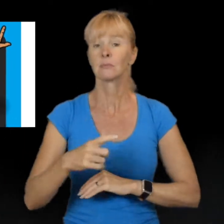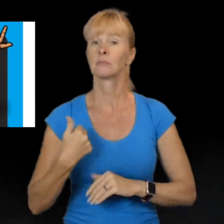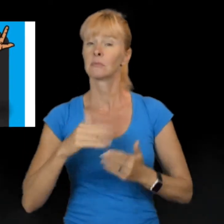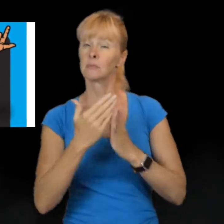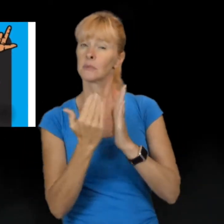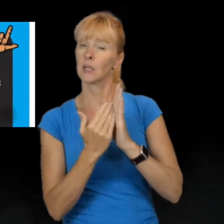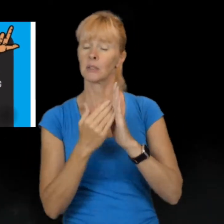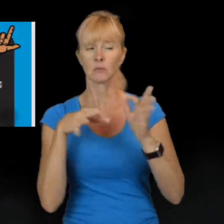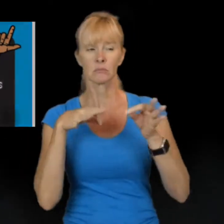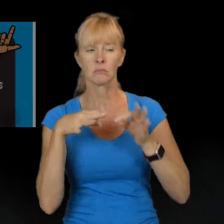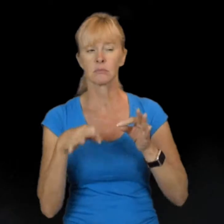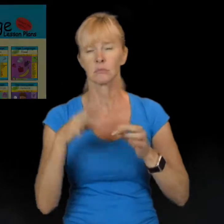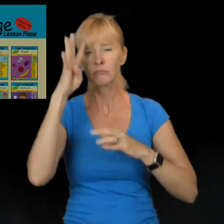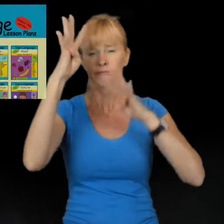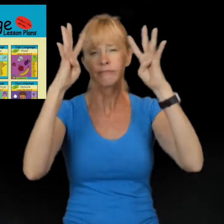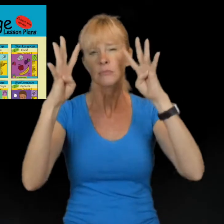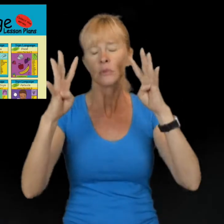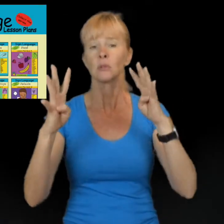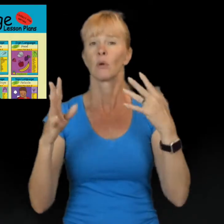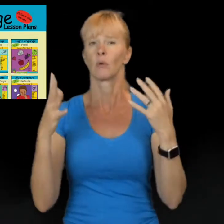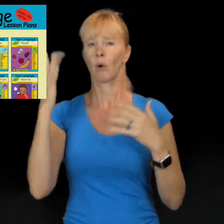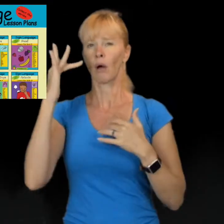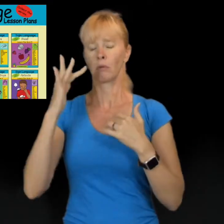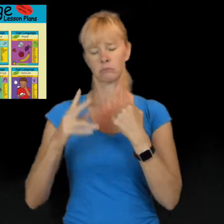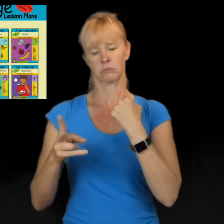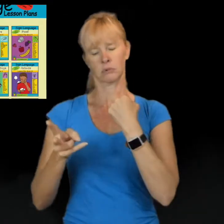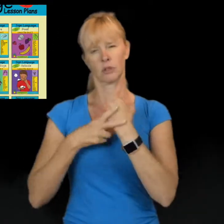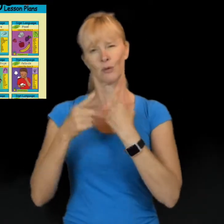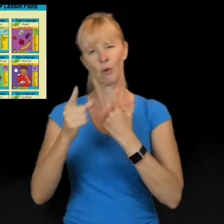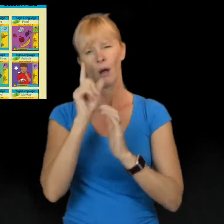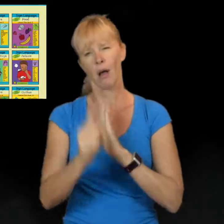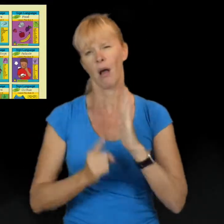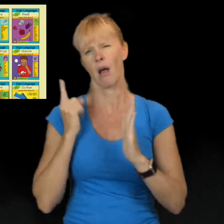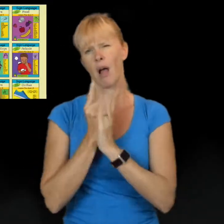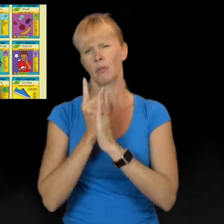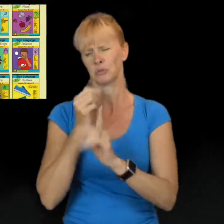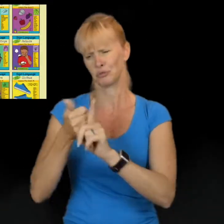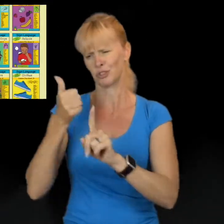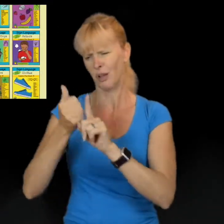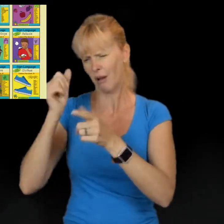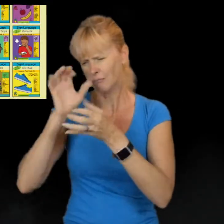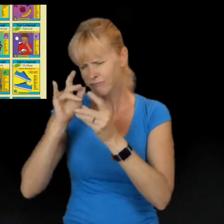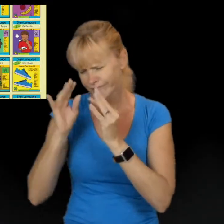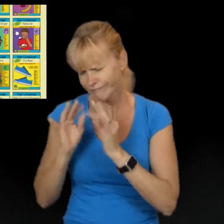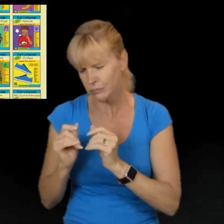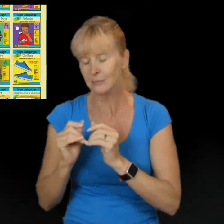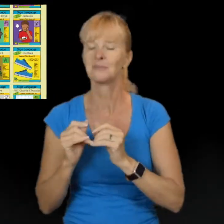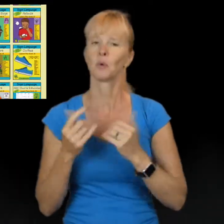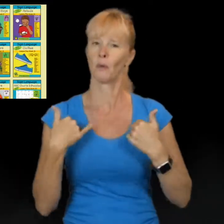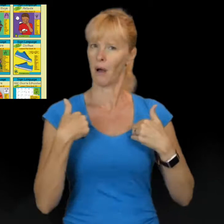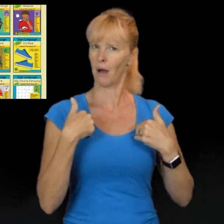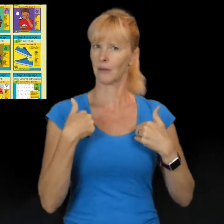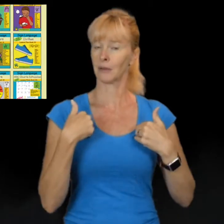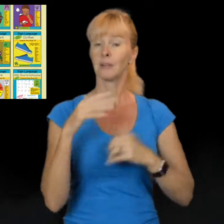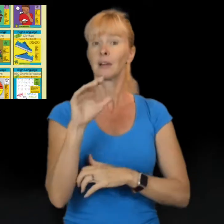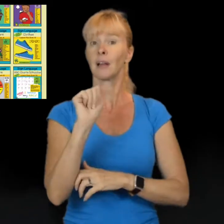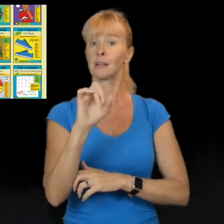These lessons are designed to save you hours of searching and putting together lessons. At ASL Teaching Resources, you just